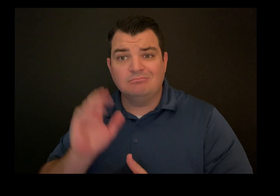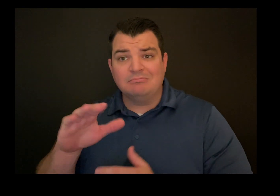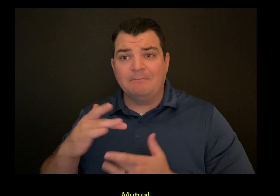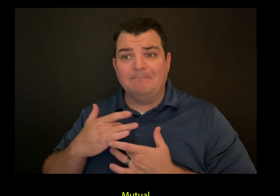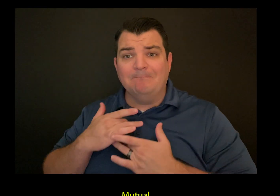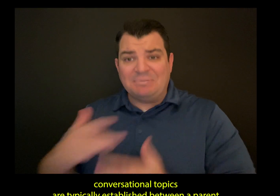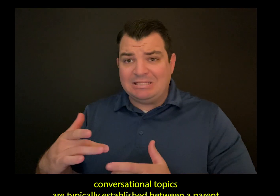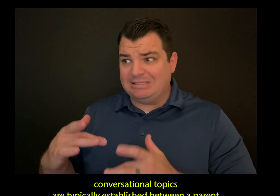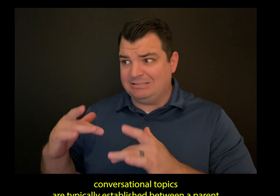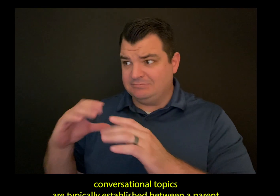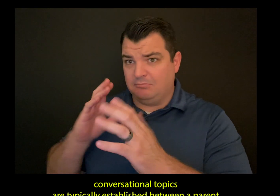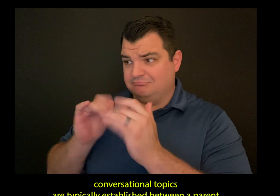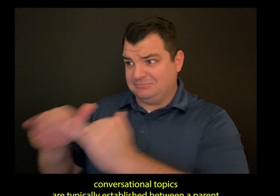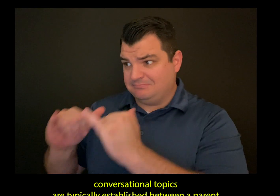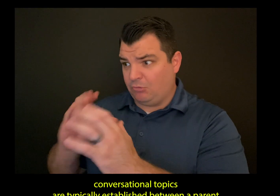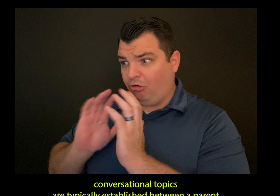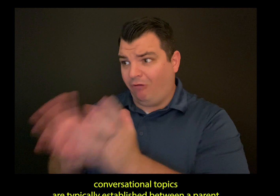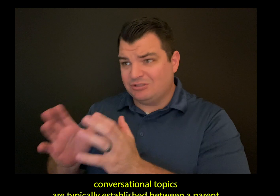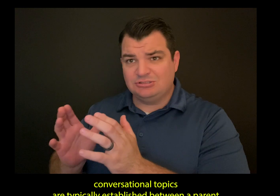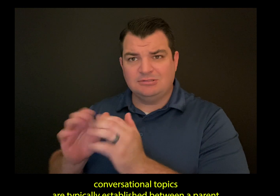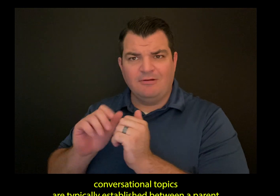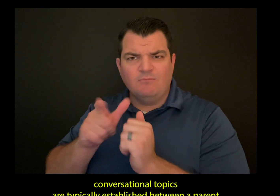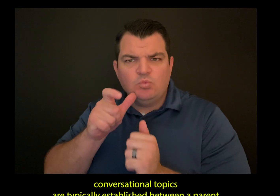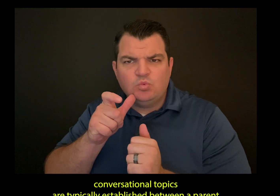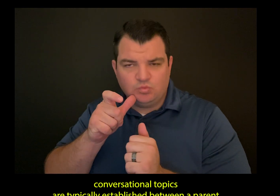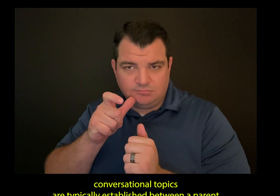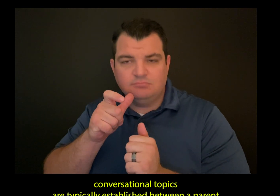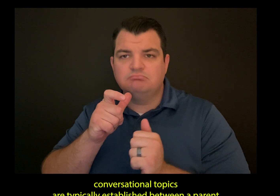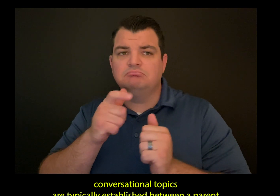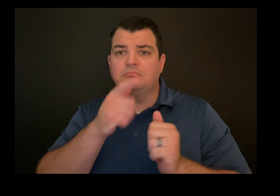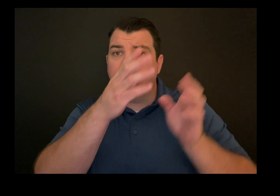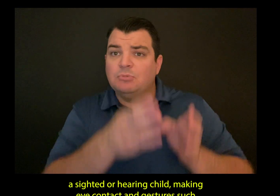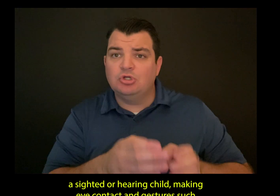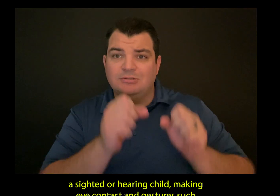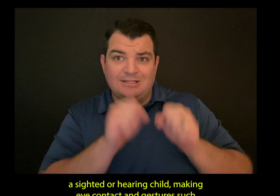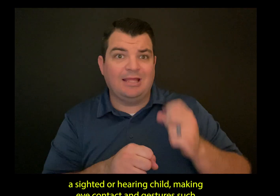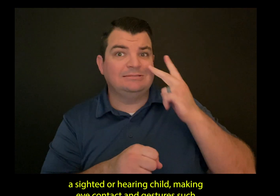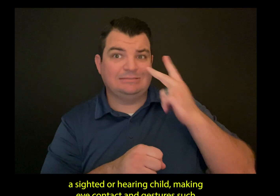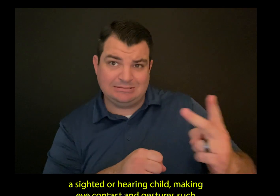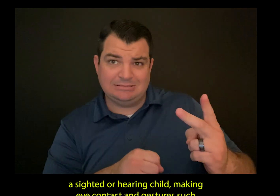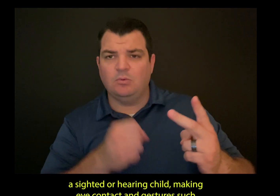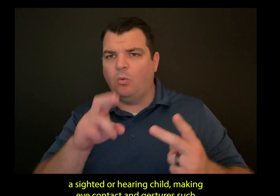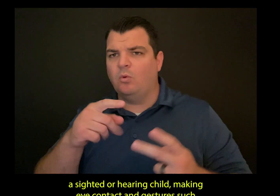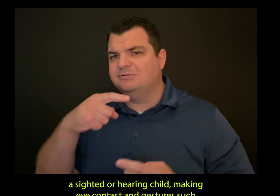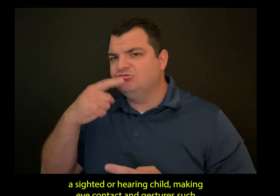Mutual conversational topics are typically established between a parent and a sighted or hearing child making